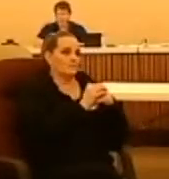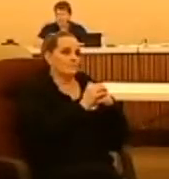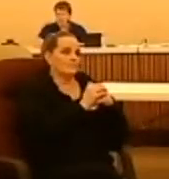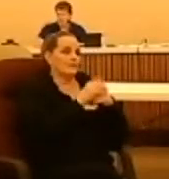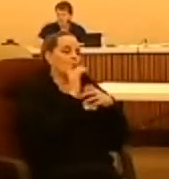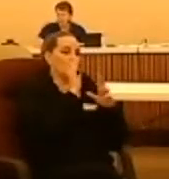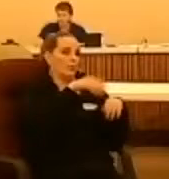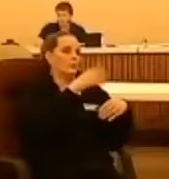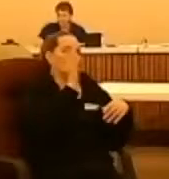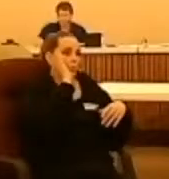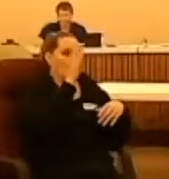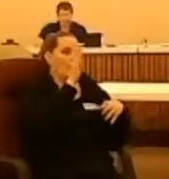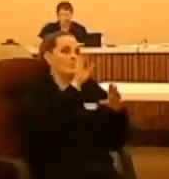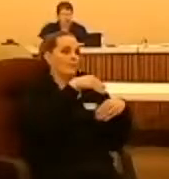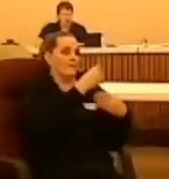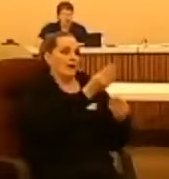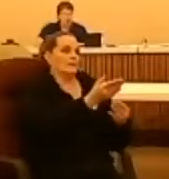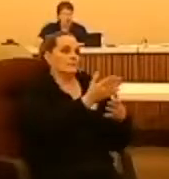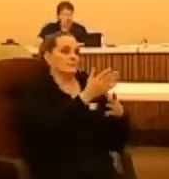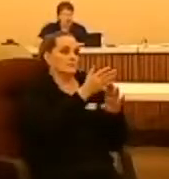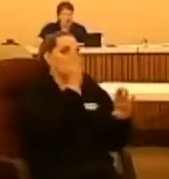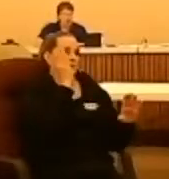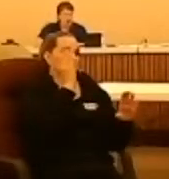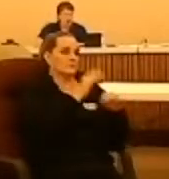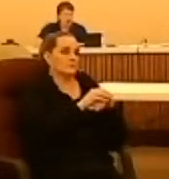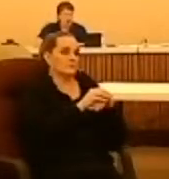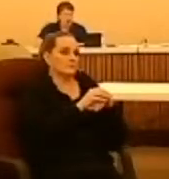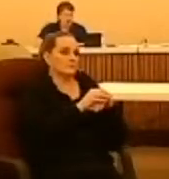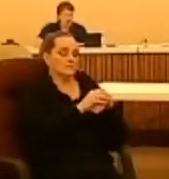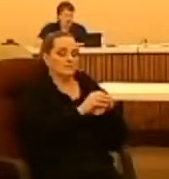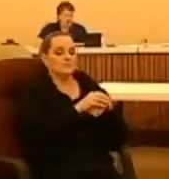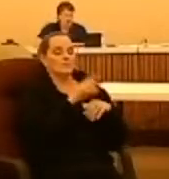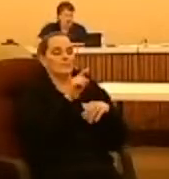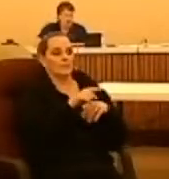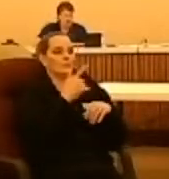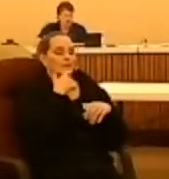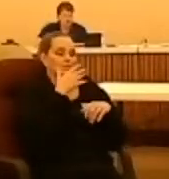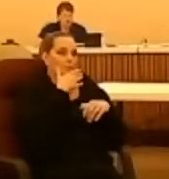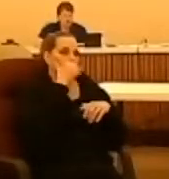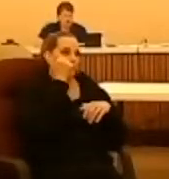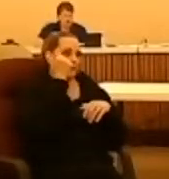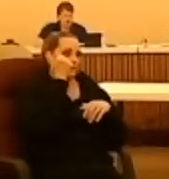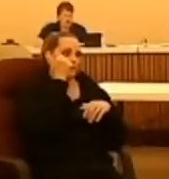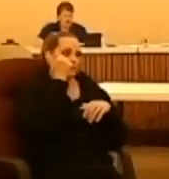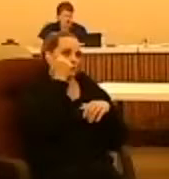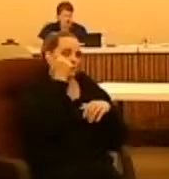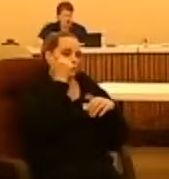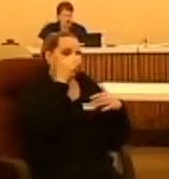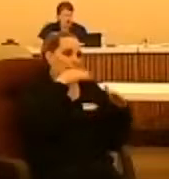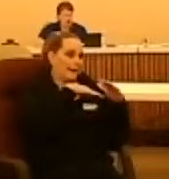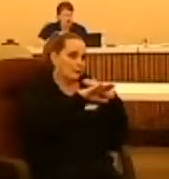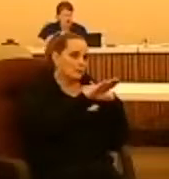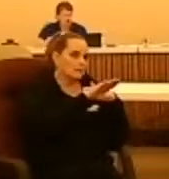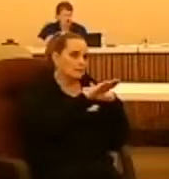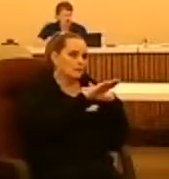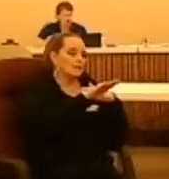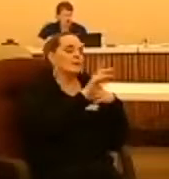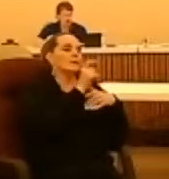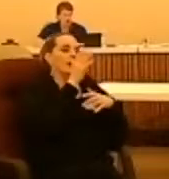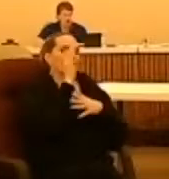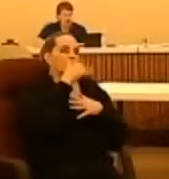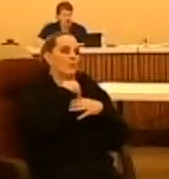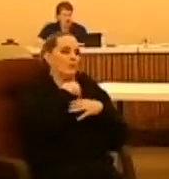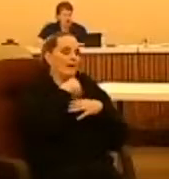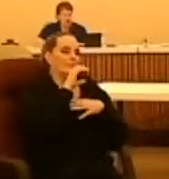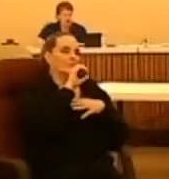said, because this one has a better entrance, and they are doing the seeker mitigation